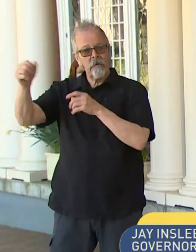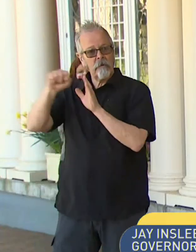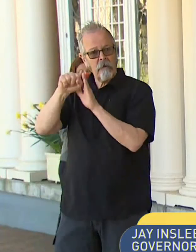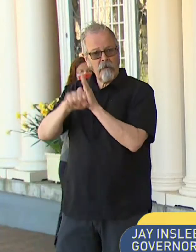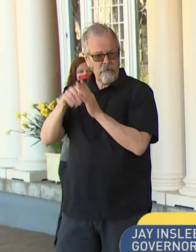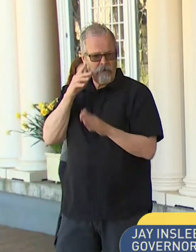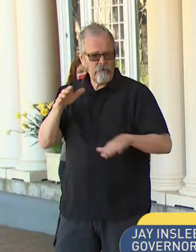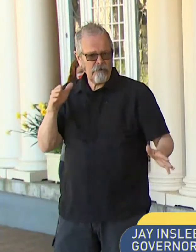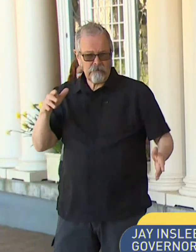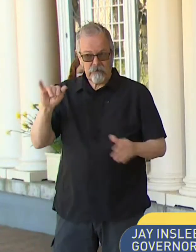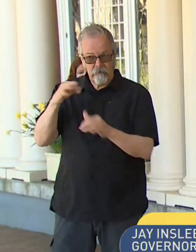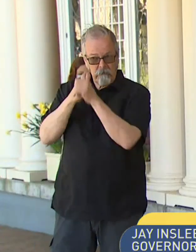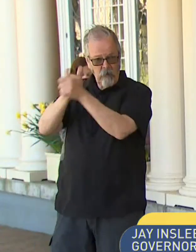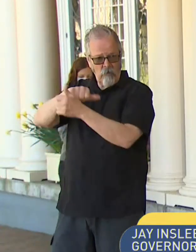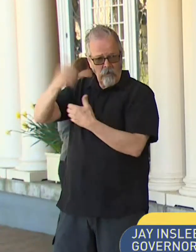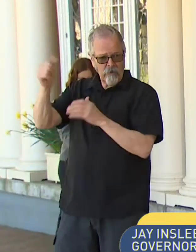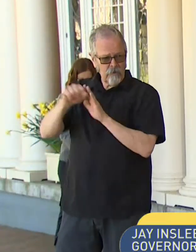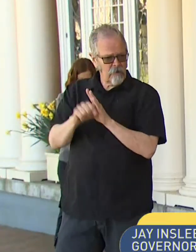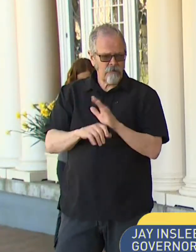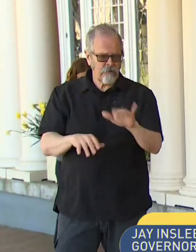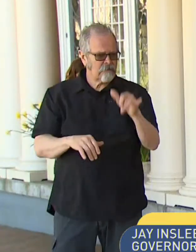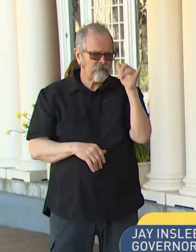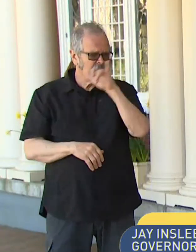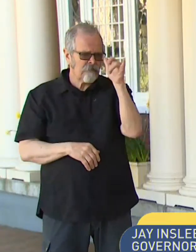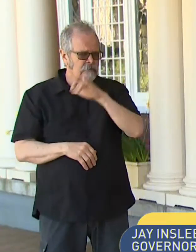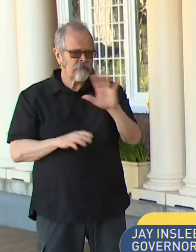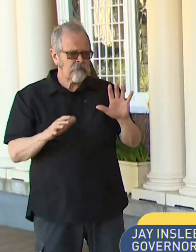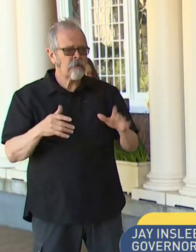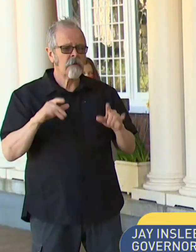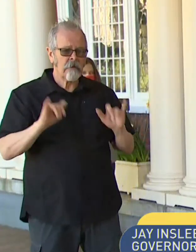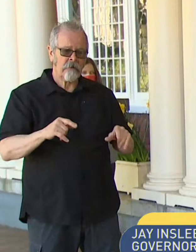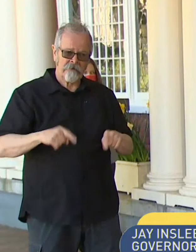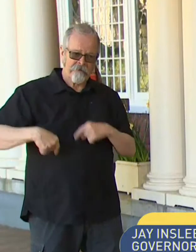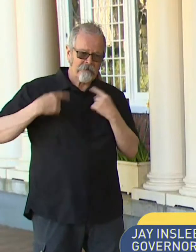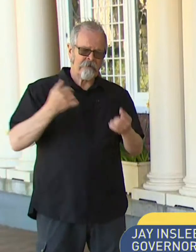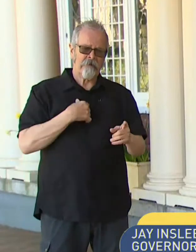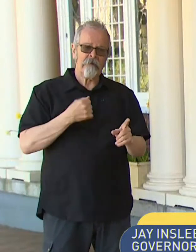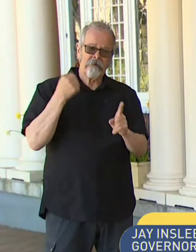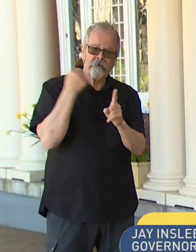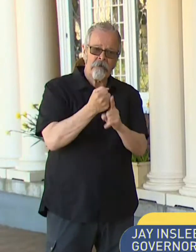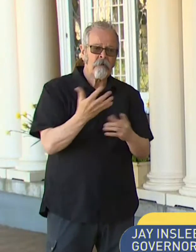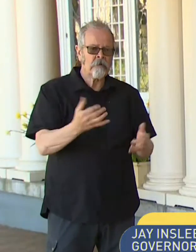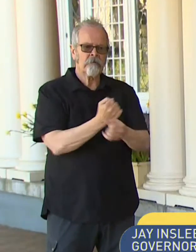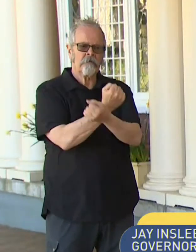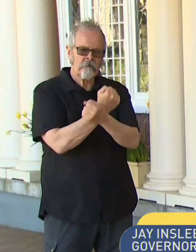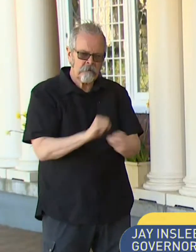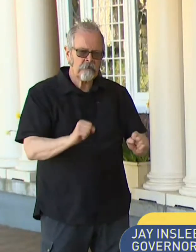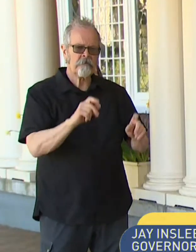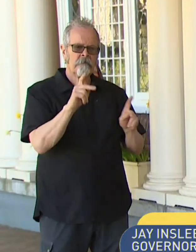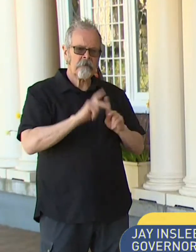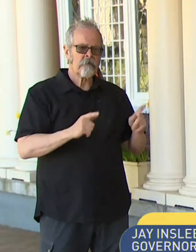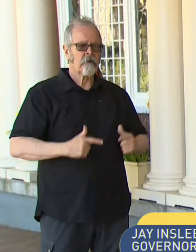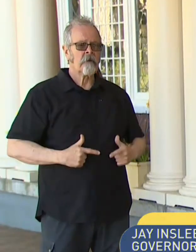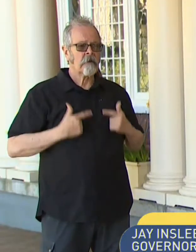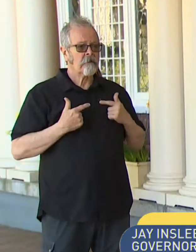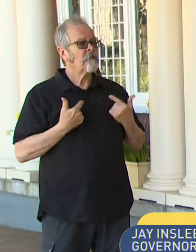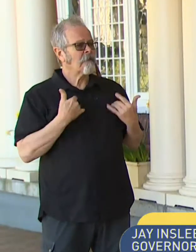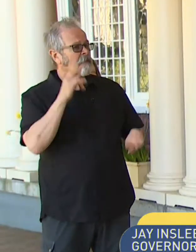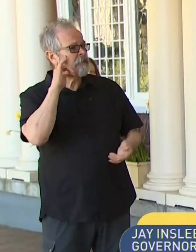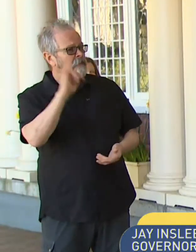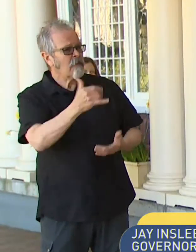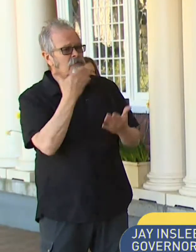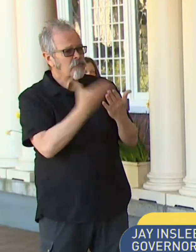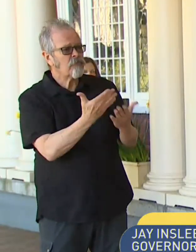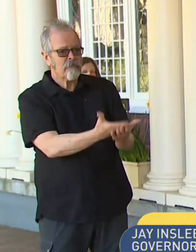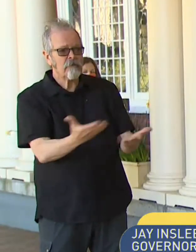these things that we have done have had an impact of actually saving people's lives. And I think that's a good thing. So attacking